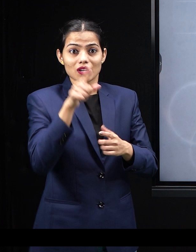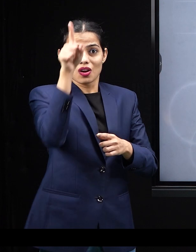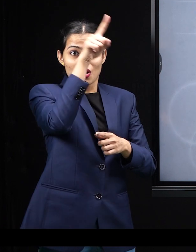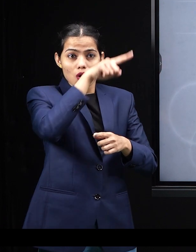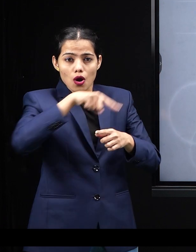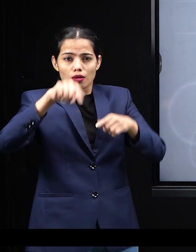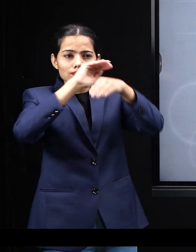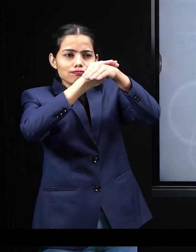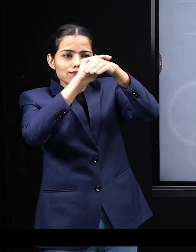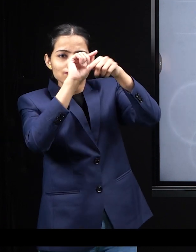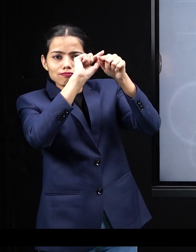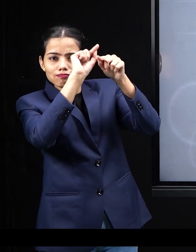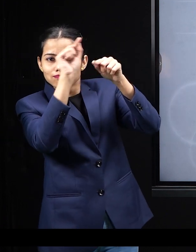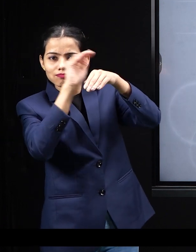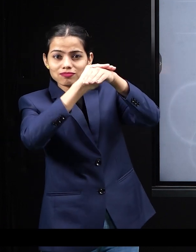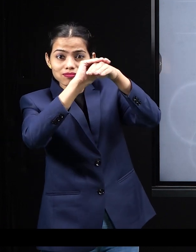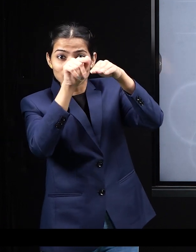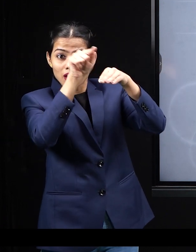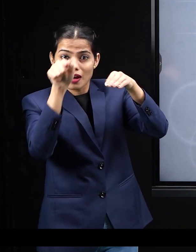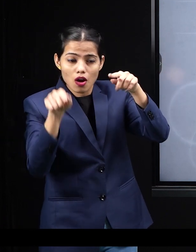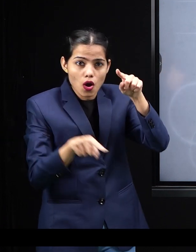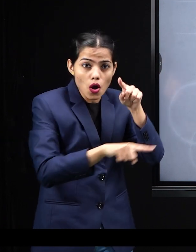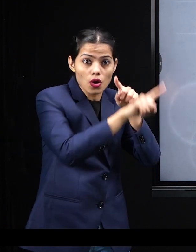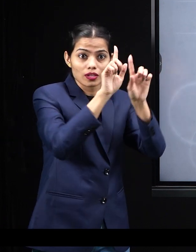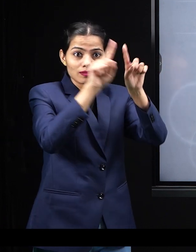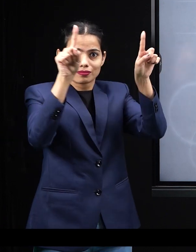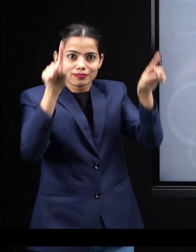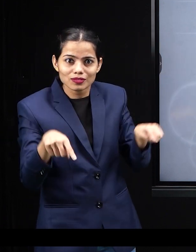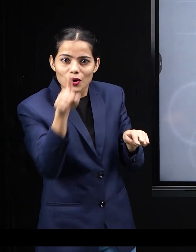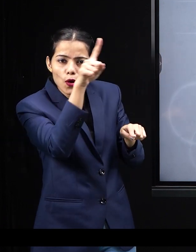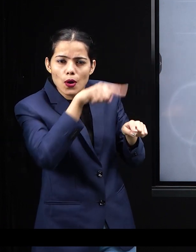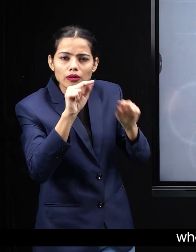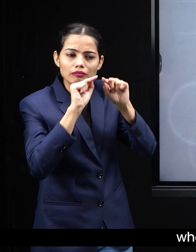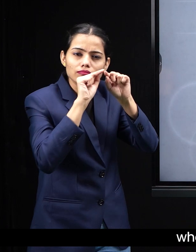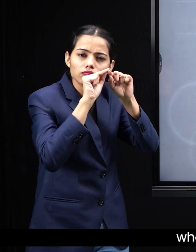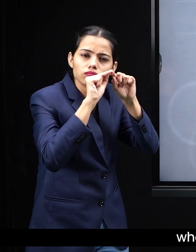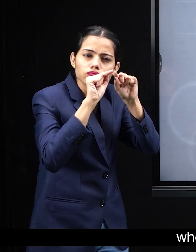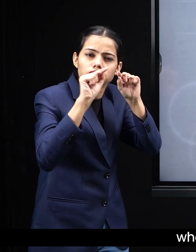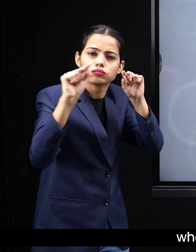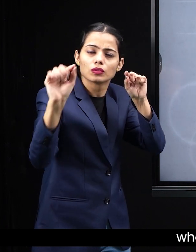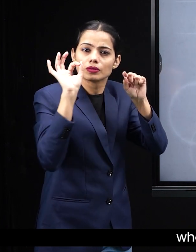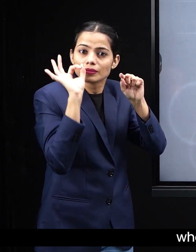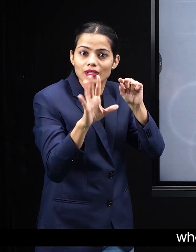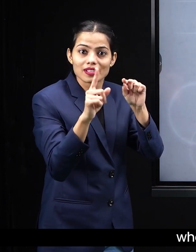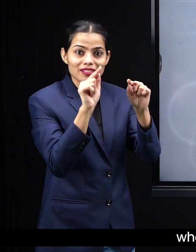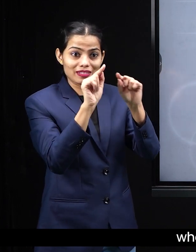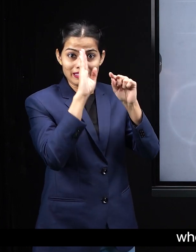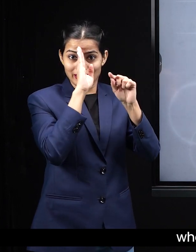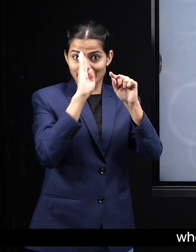In a flat surface, the interior of a circle is the line whose distance from the center is